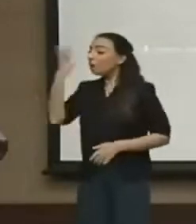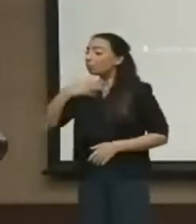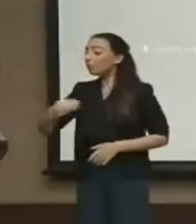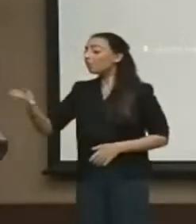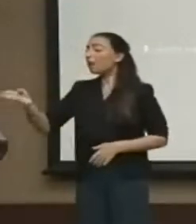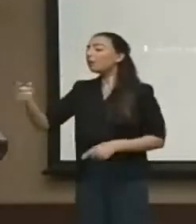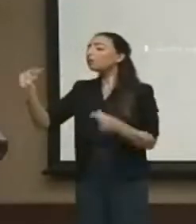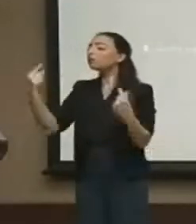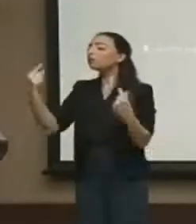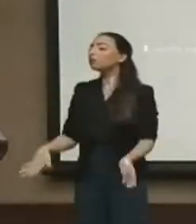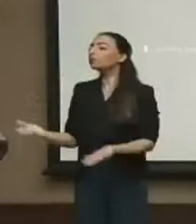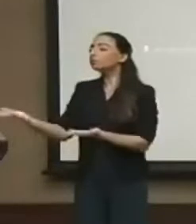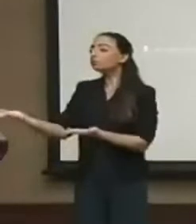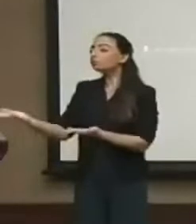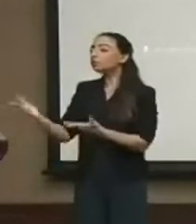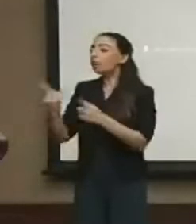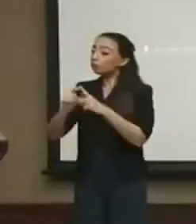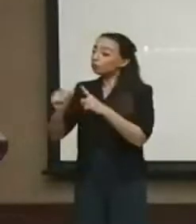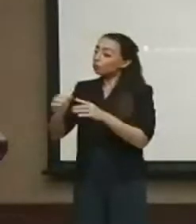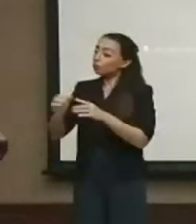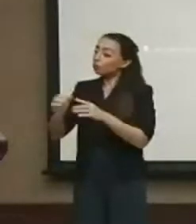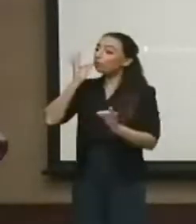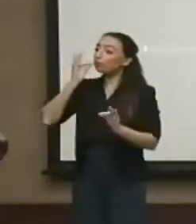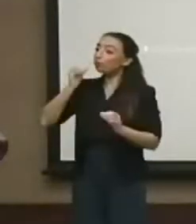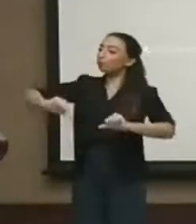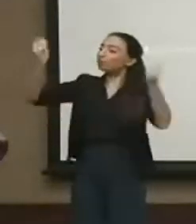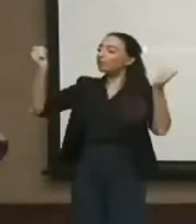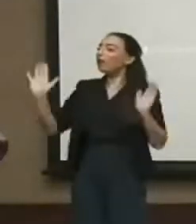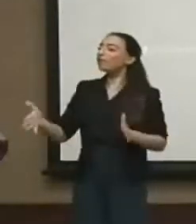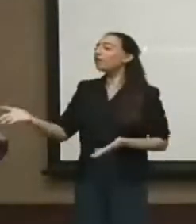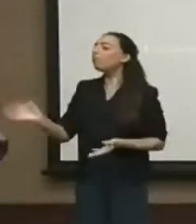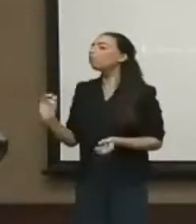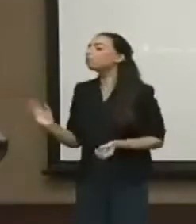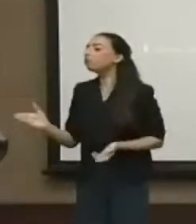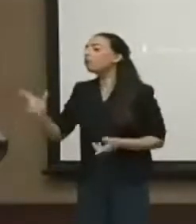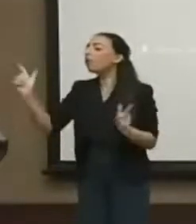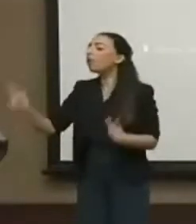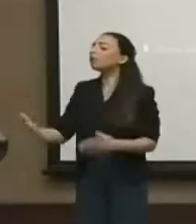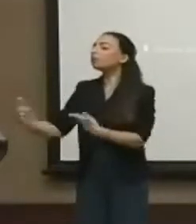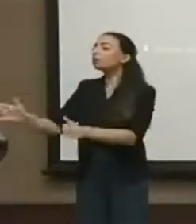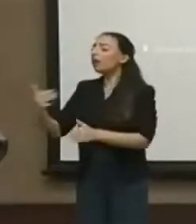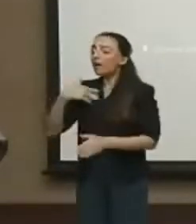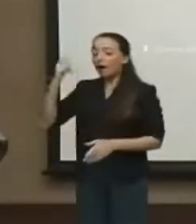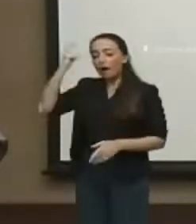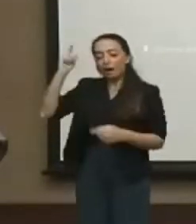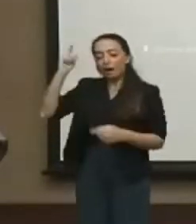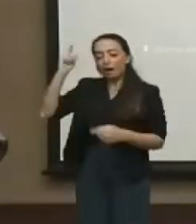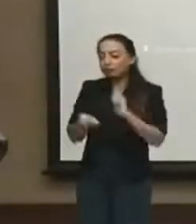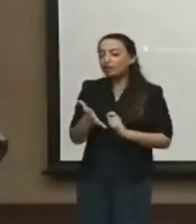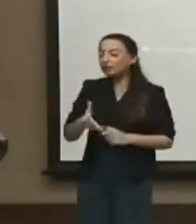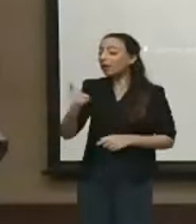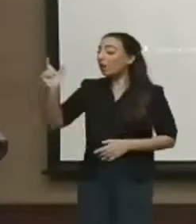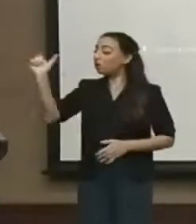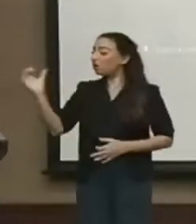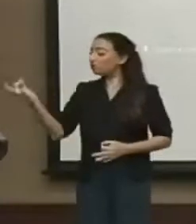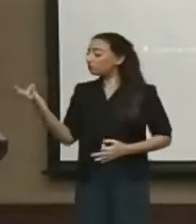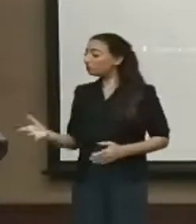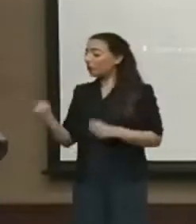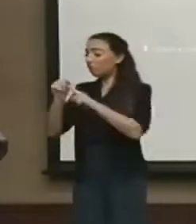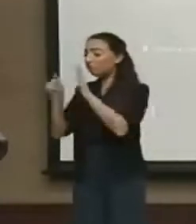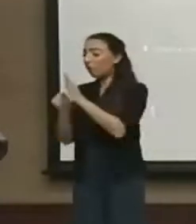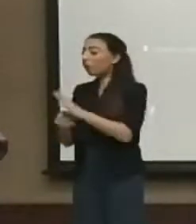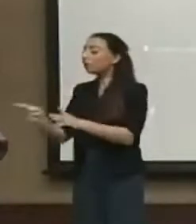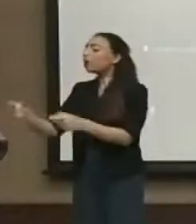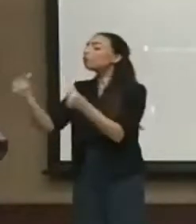policies will not necessarily take root. That's one. But to make a long story short, the issue